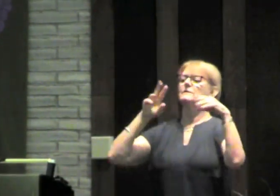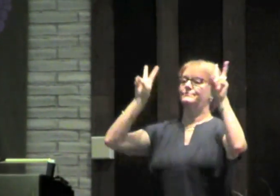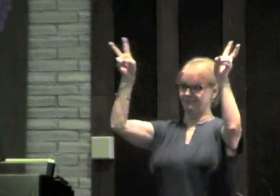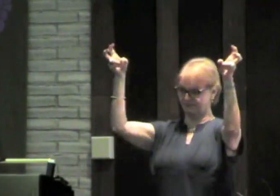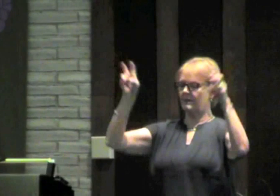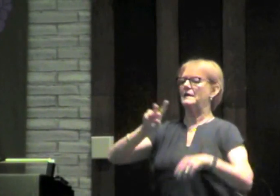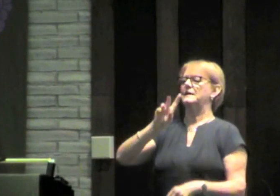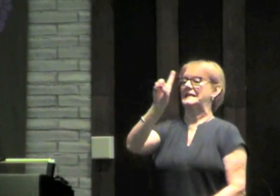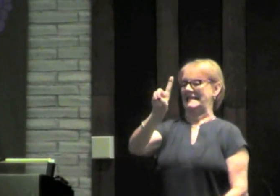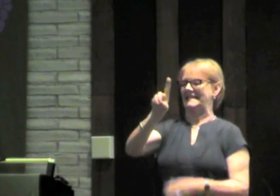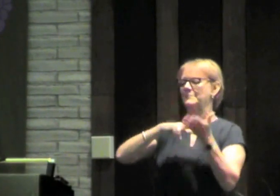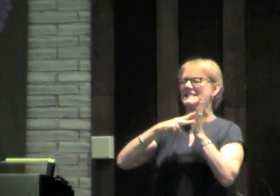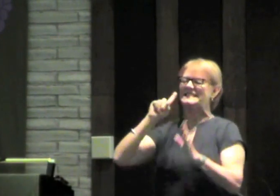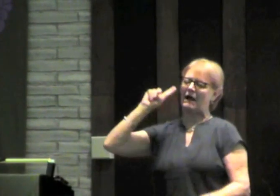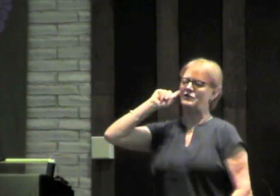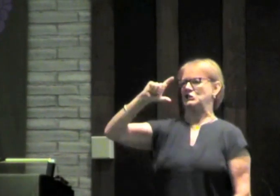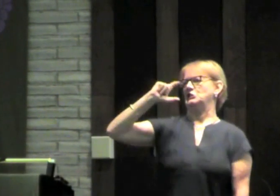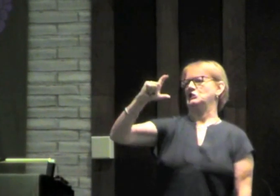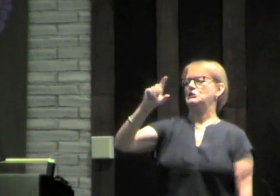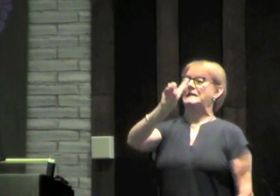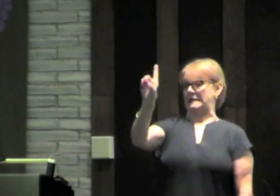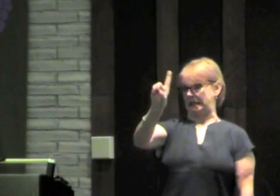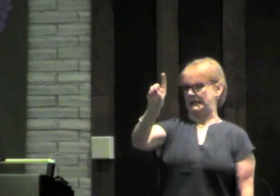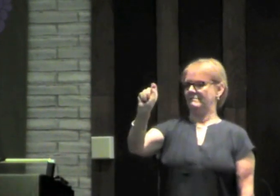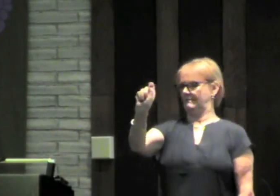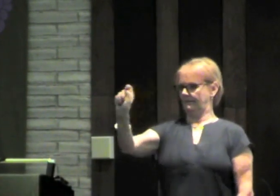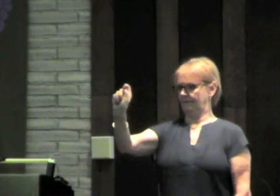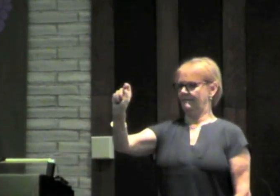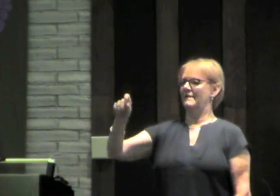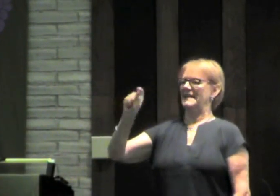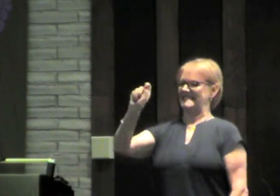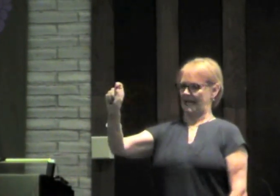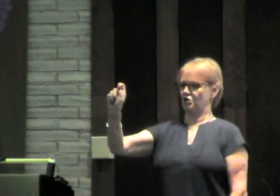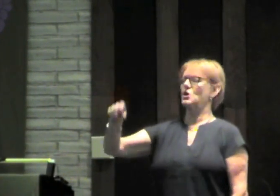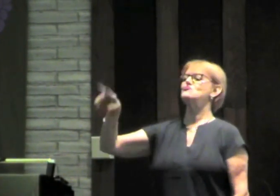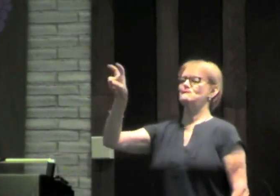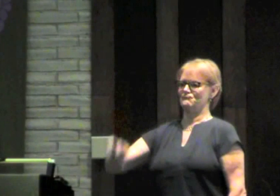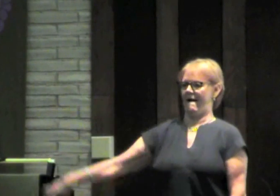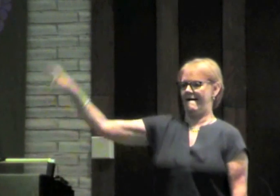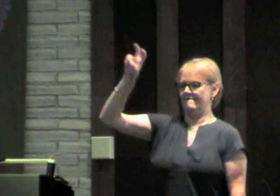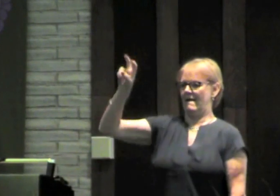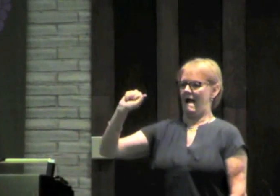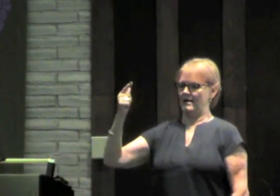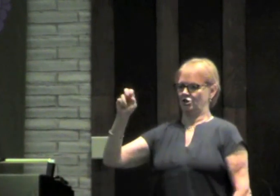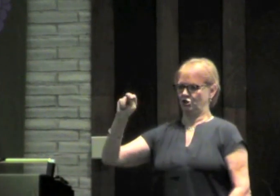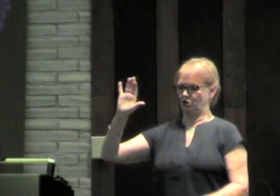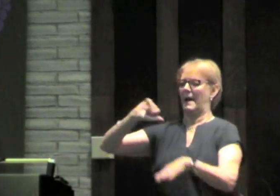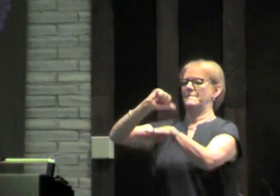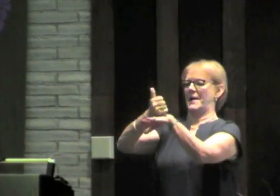Poser. And it's called D, which means deaf, of course, capital D, deaf, dash, travel